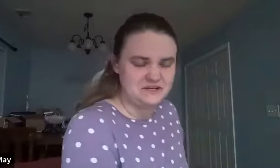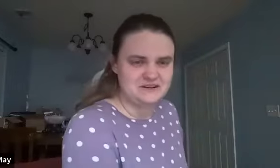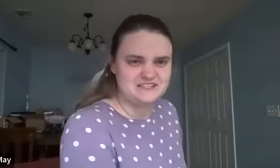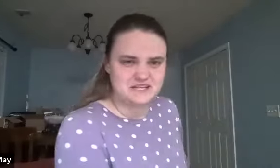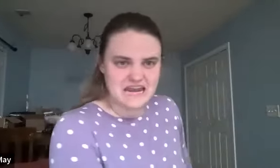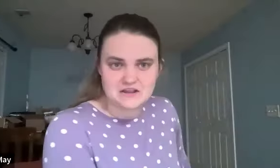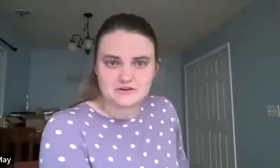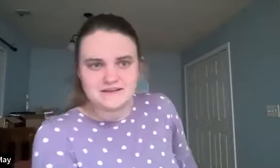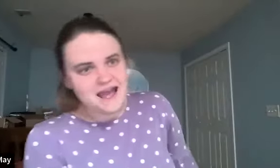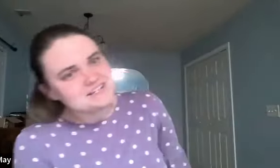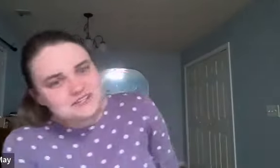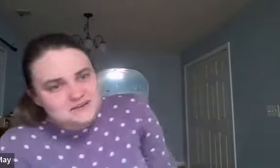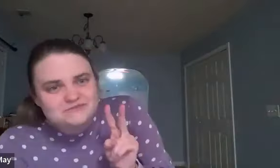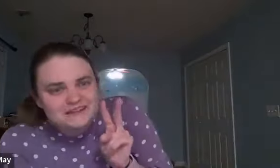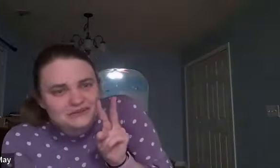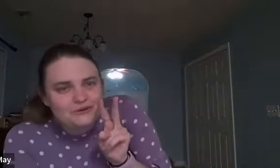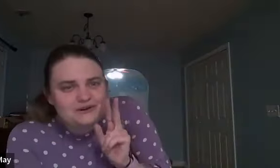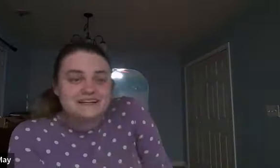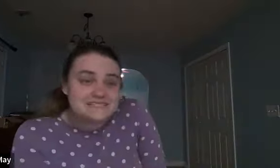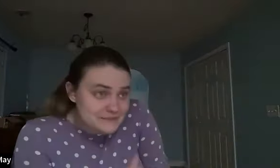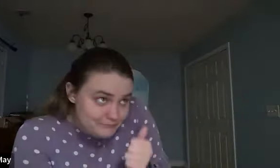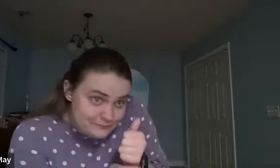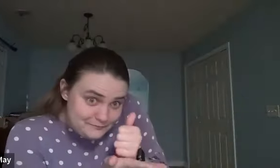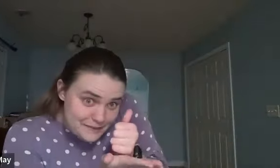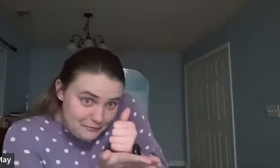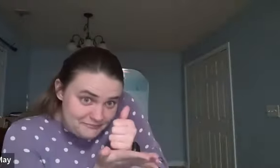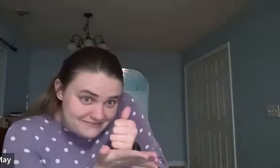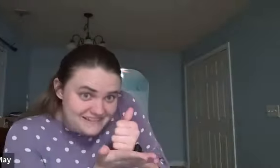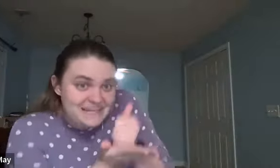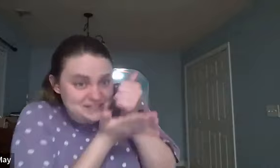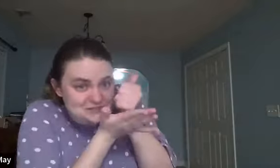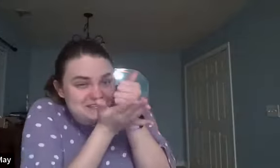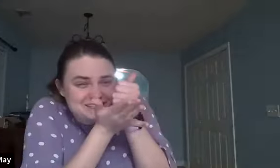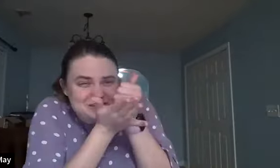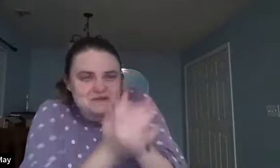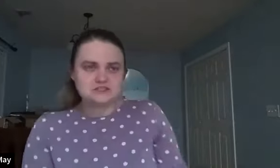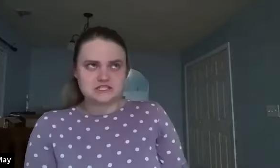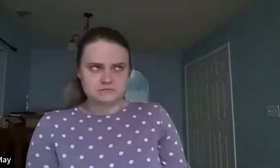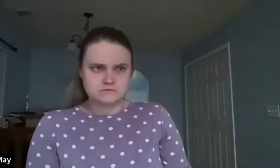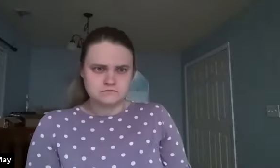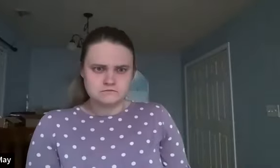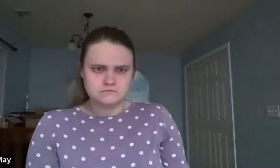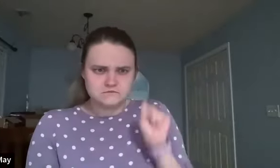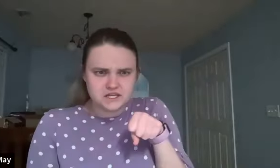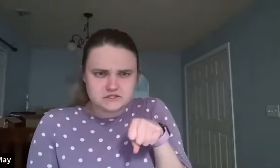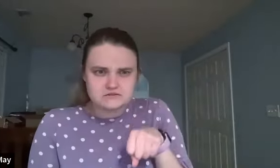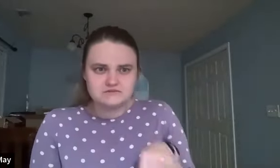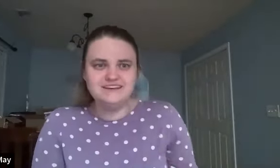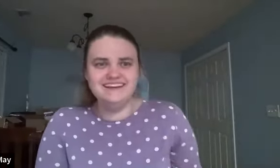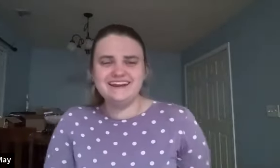your kids are getting angry. I just look at them from like a little corner of my desk. I'm like, help. Like, and I do this too. And they're just like, yes. And